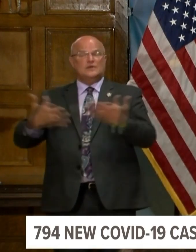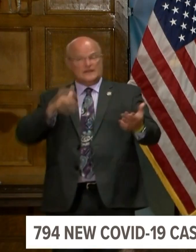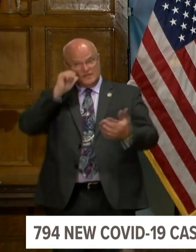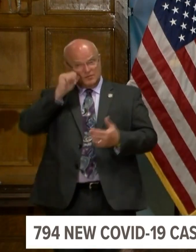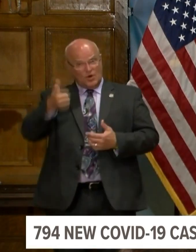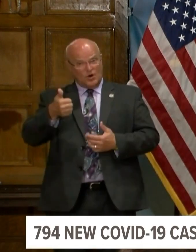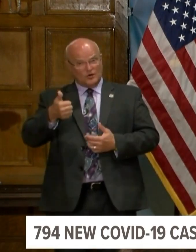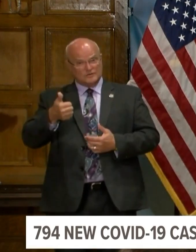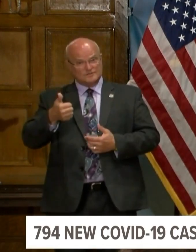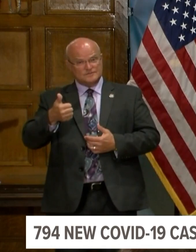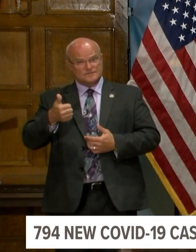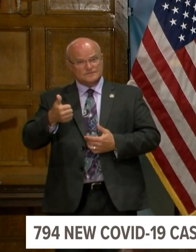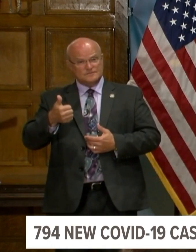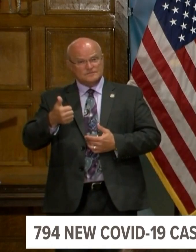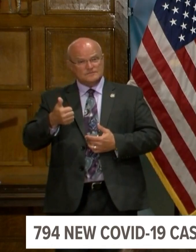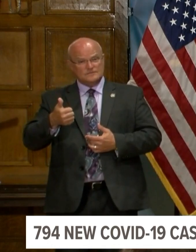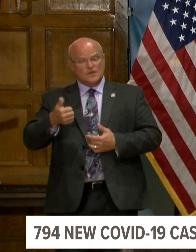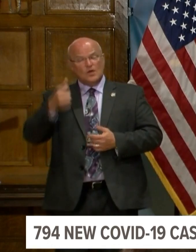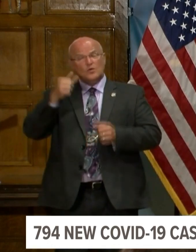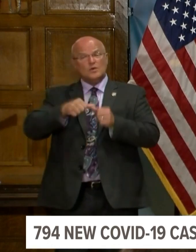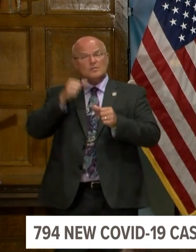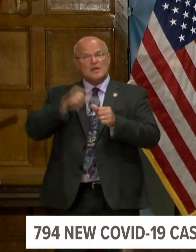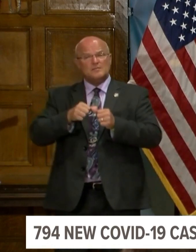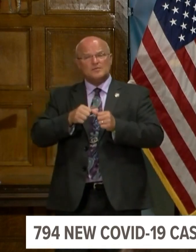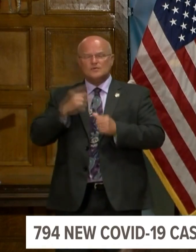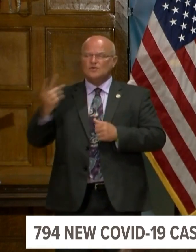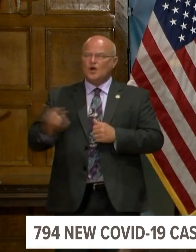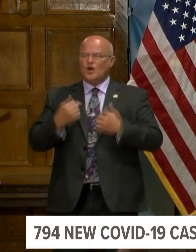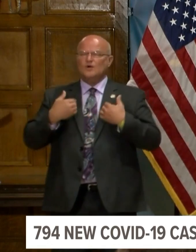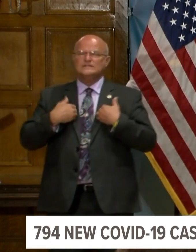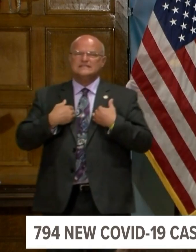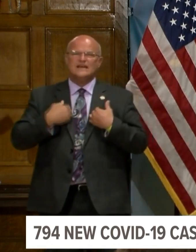tomorrow. Remember, though, there's always going to